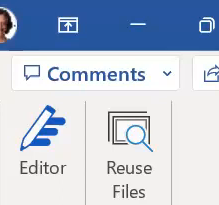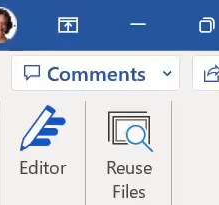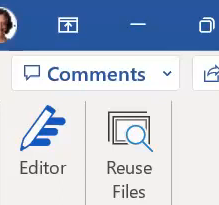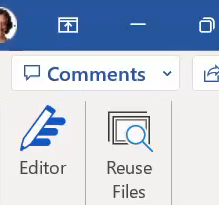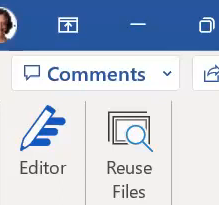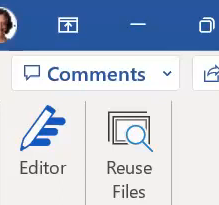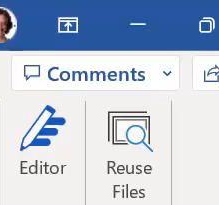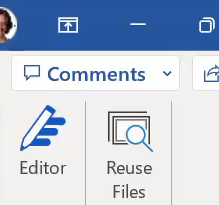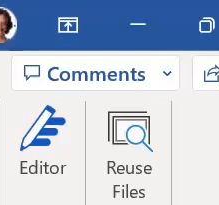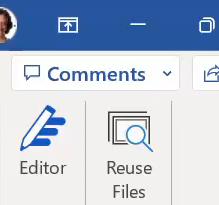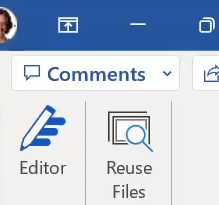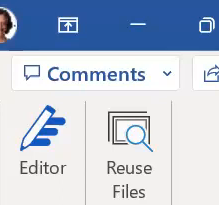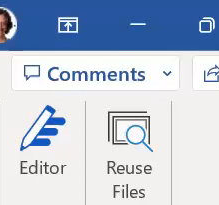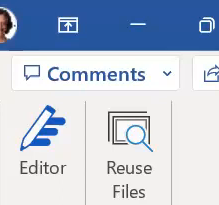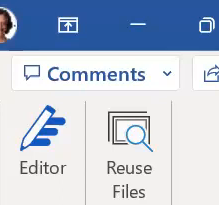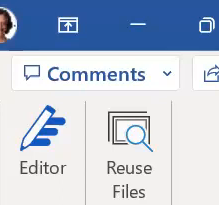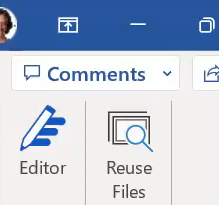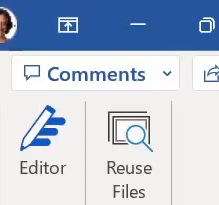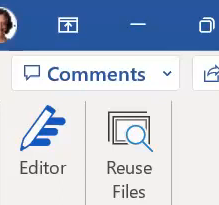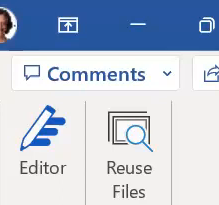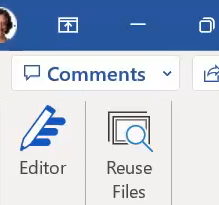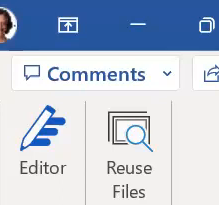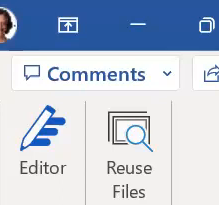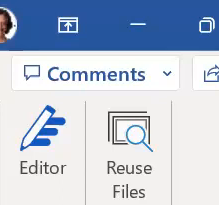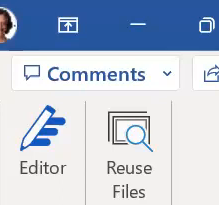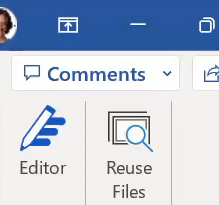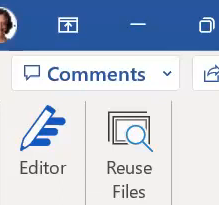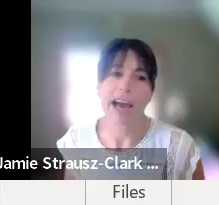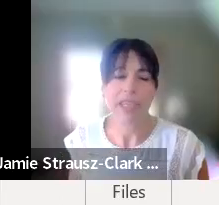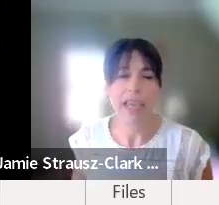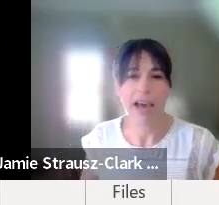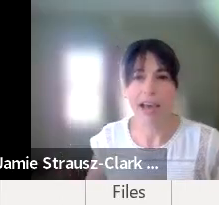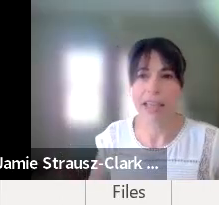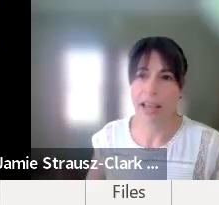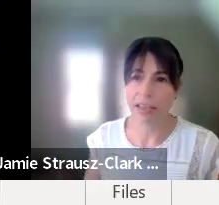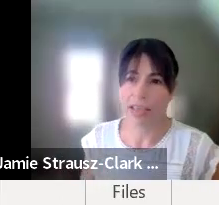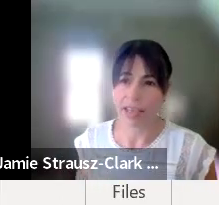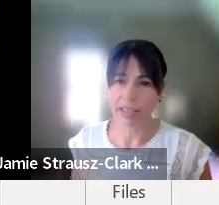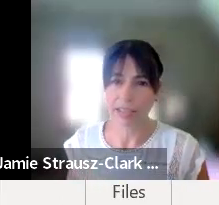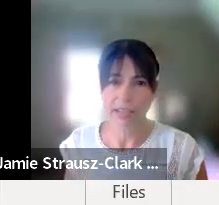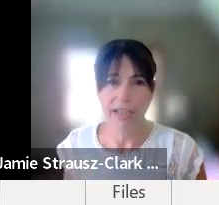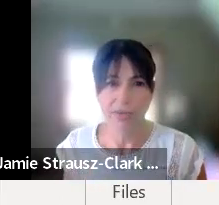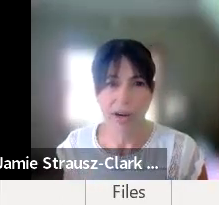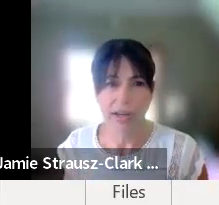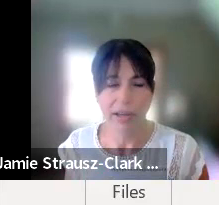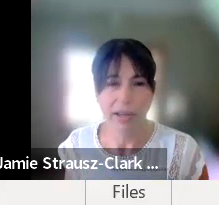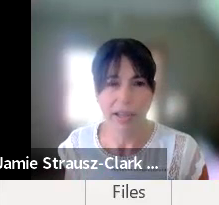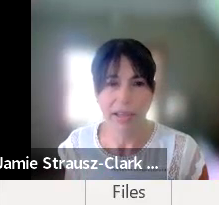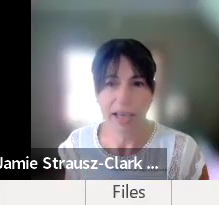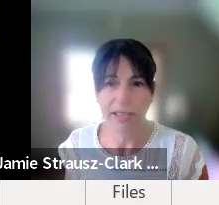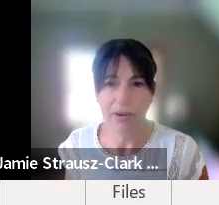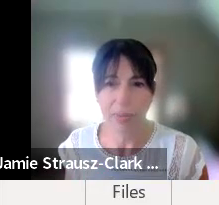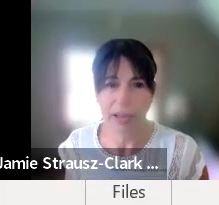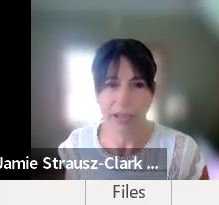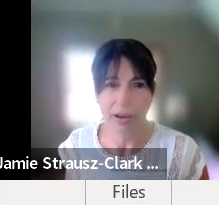The responsibility to the victim and the community. Yeah, yes, that's right. I